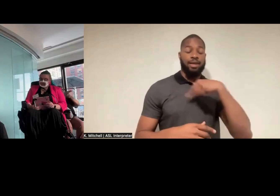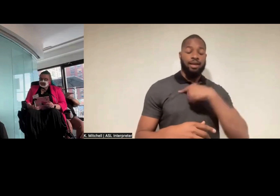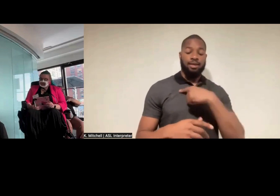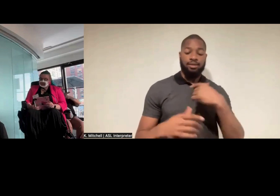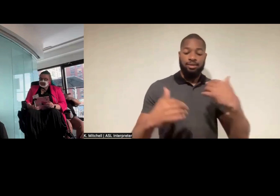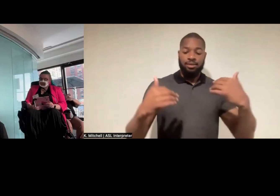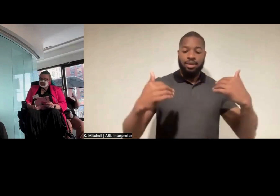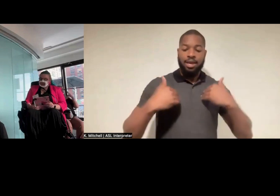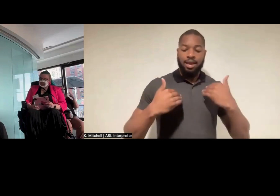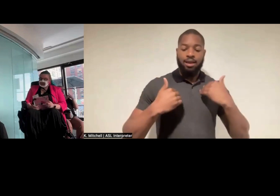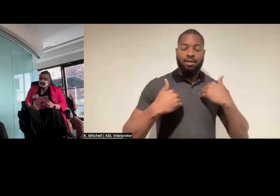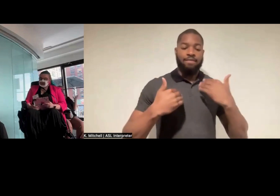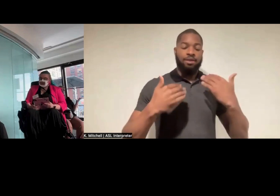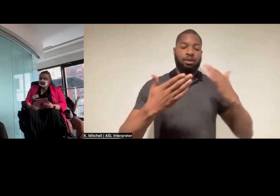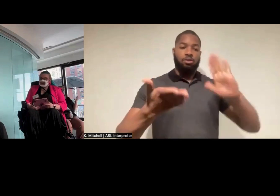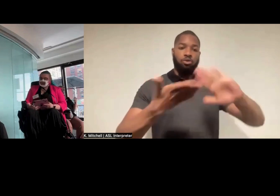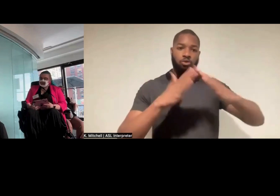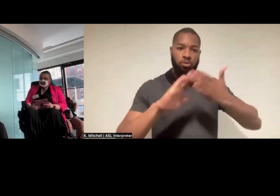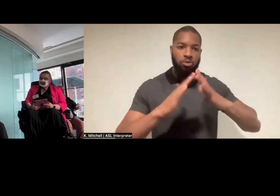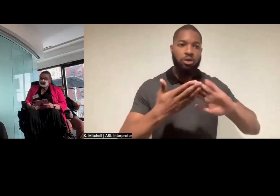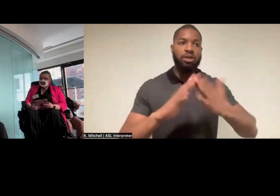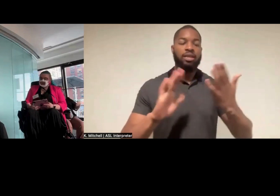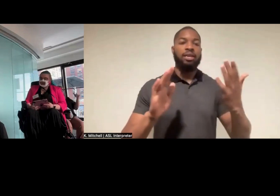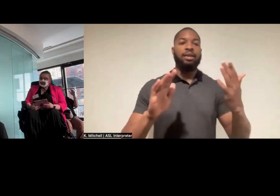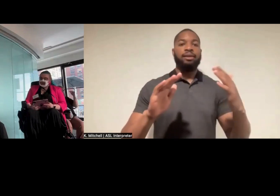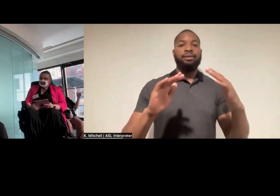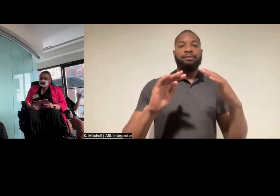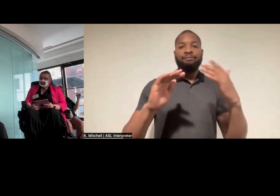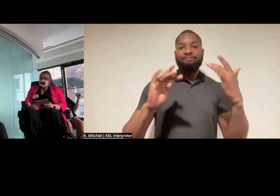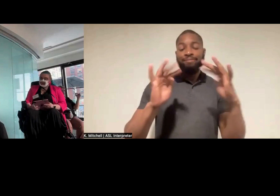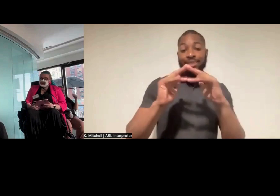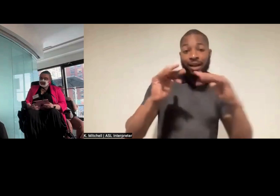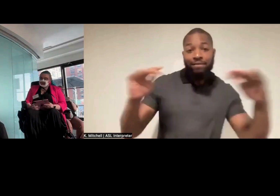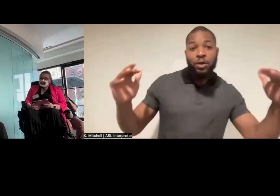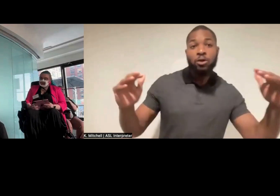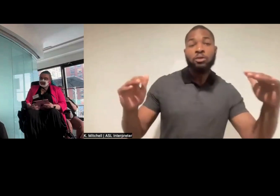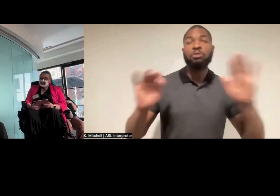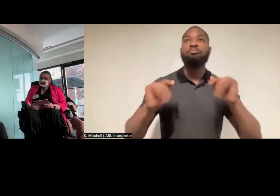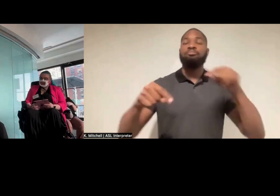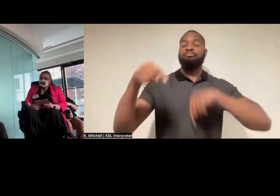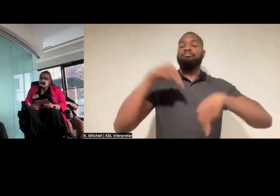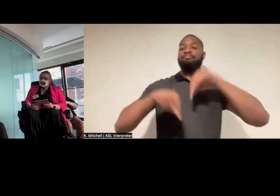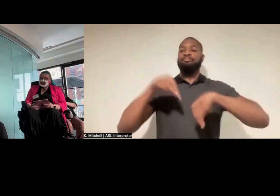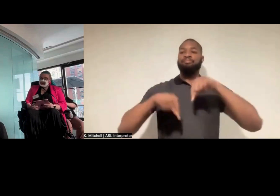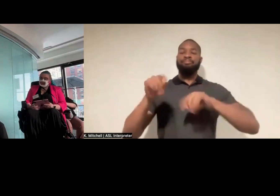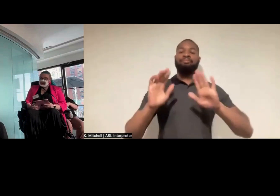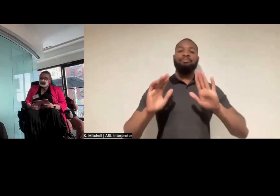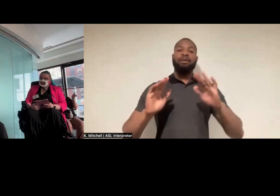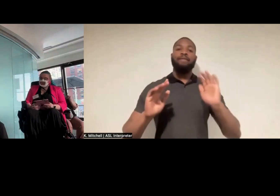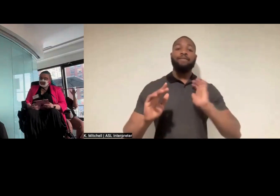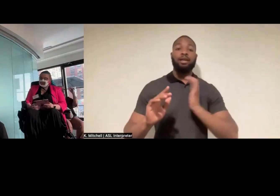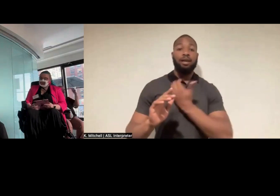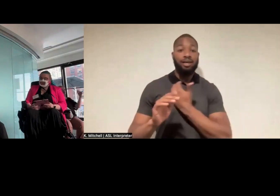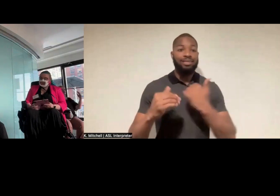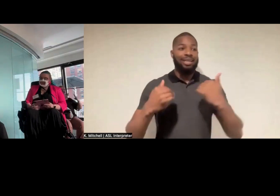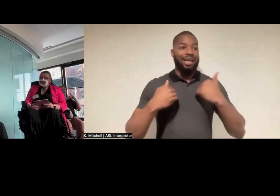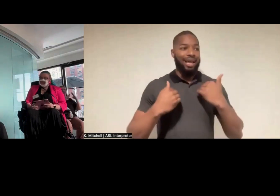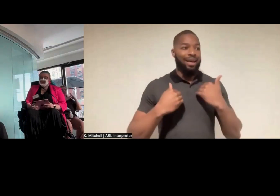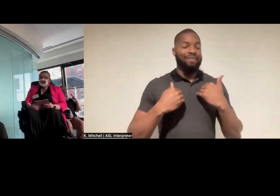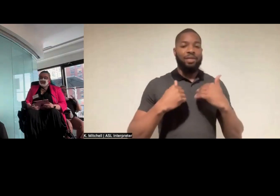community as diverse as, by fostering a movement that is as diverse as the community it